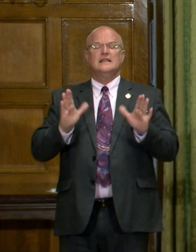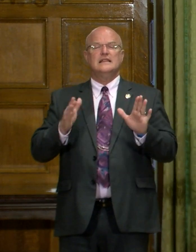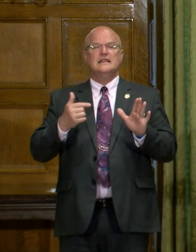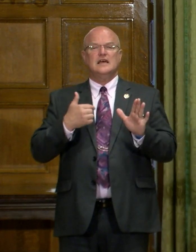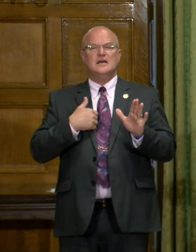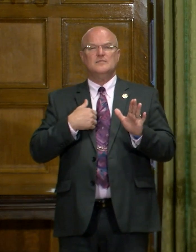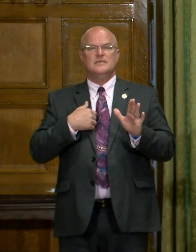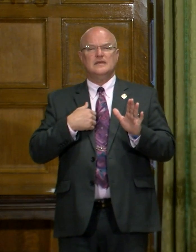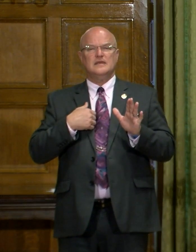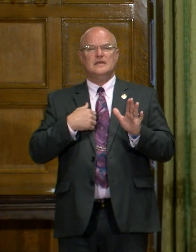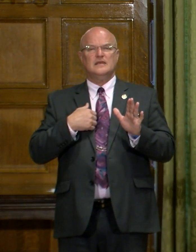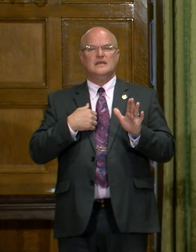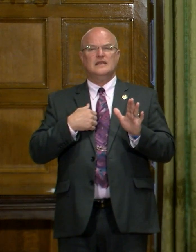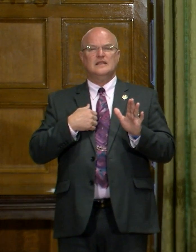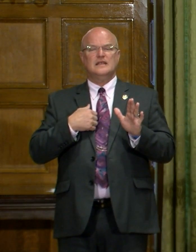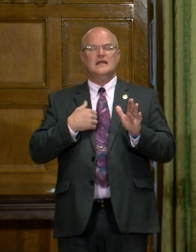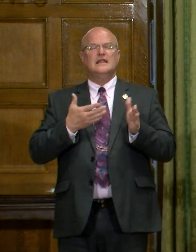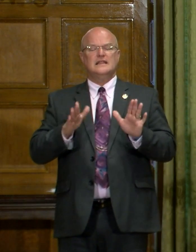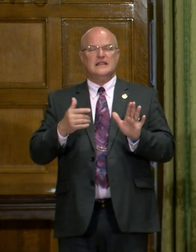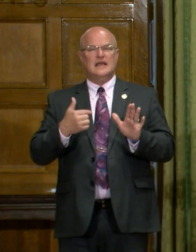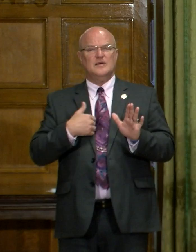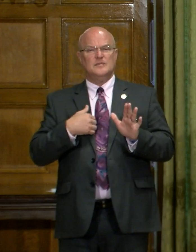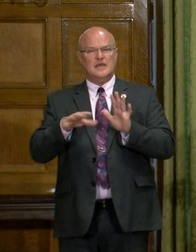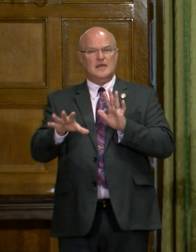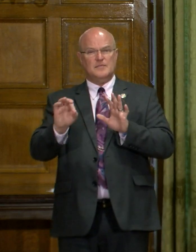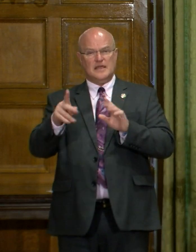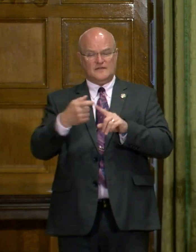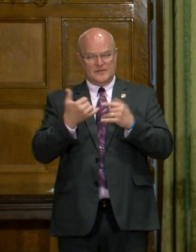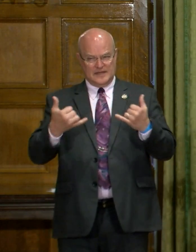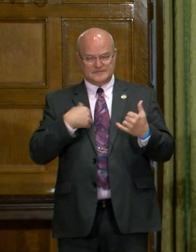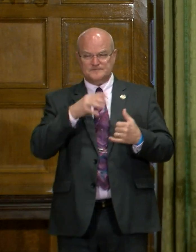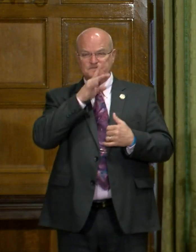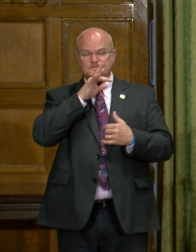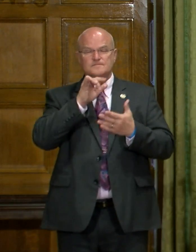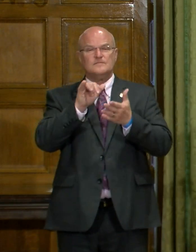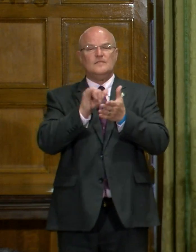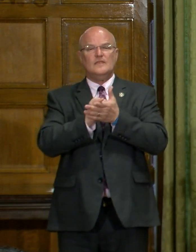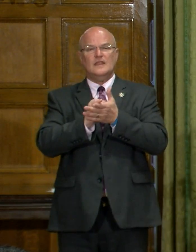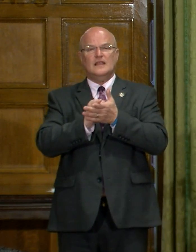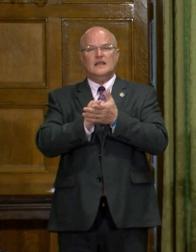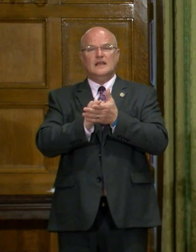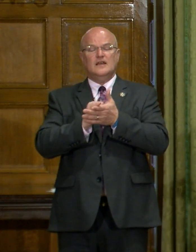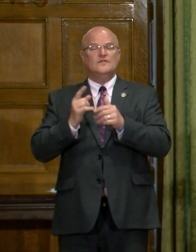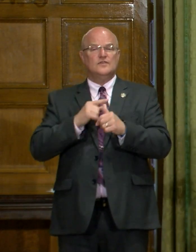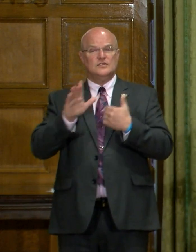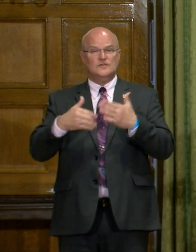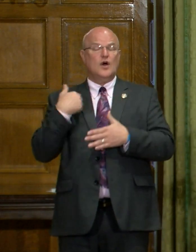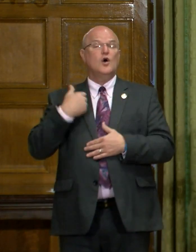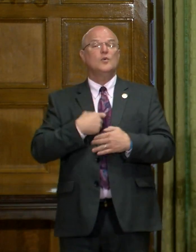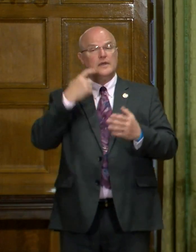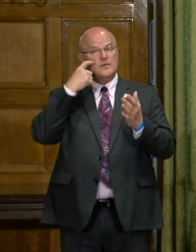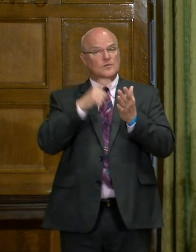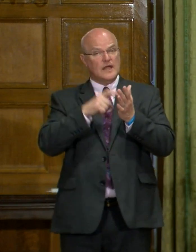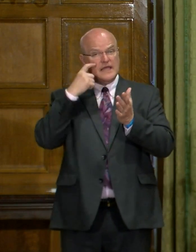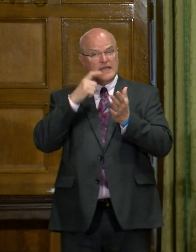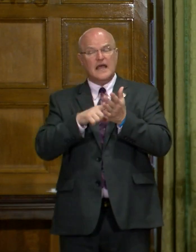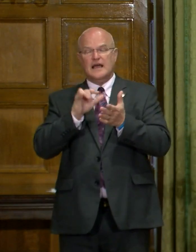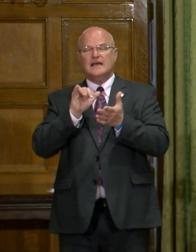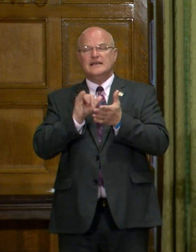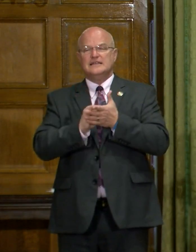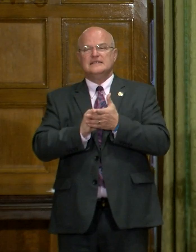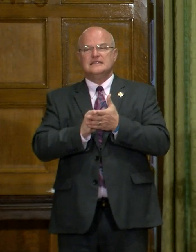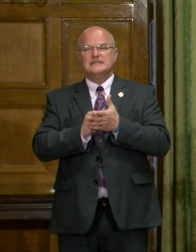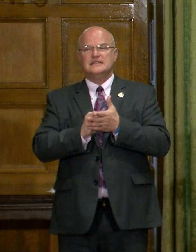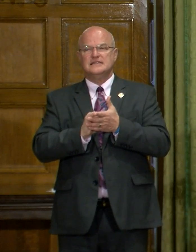Let me pick it up from. Let me pick it up from there. That first of all, we recognize that